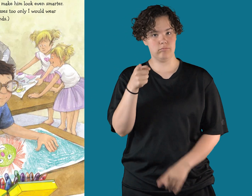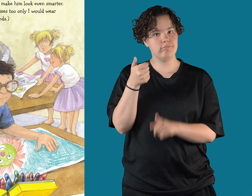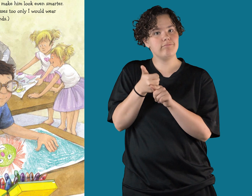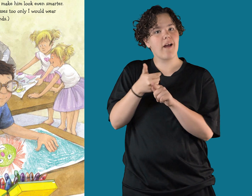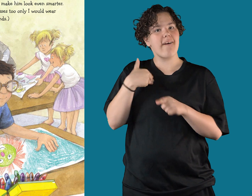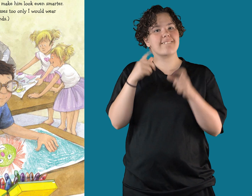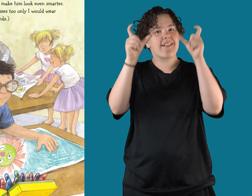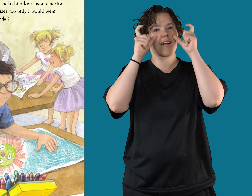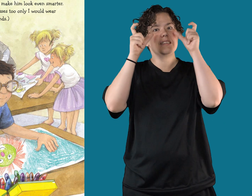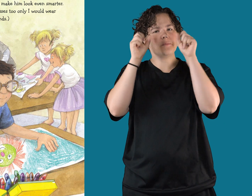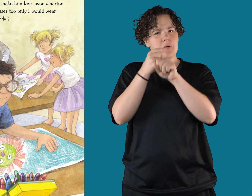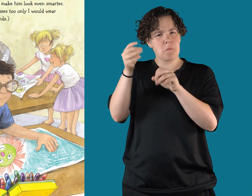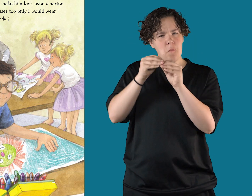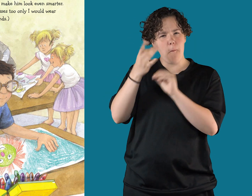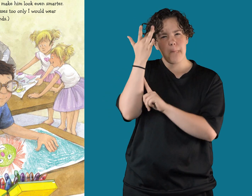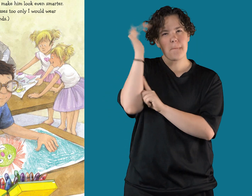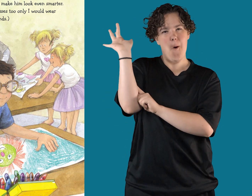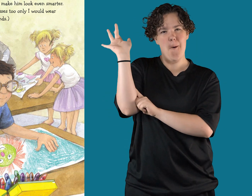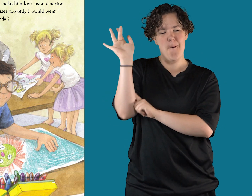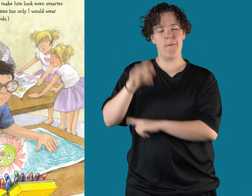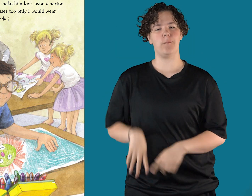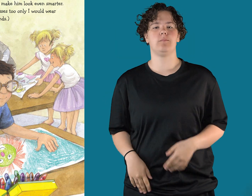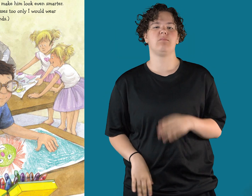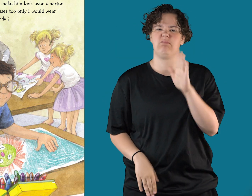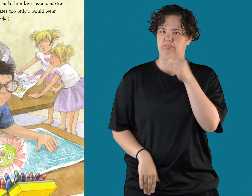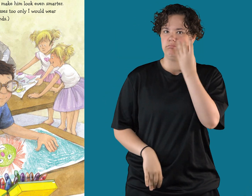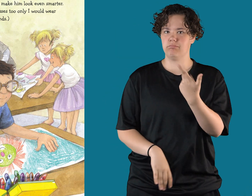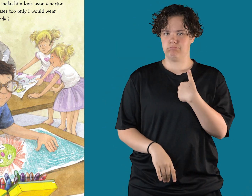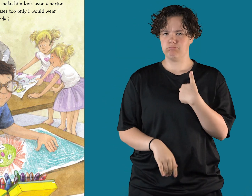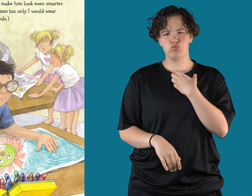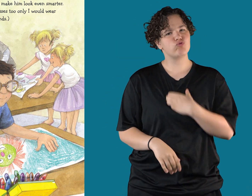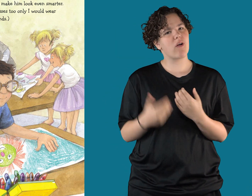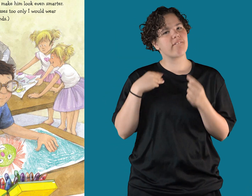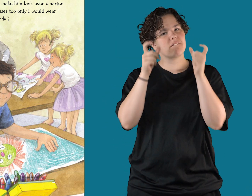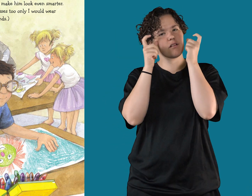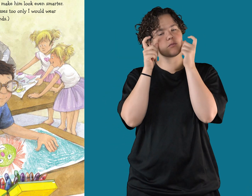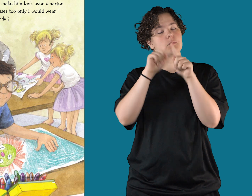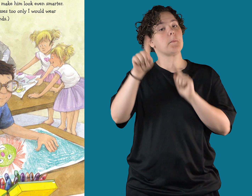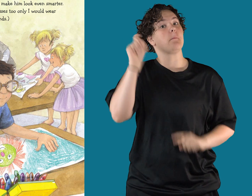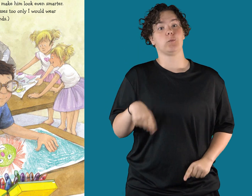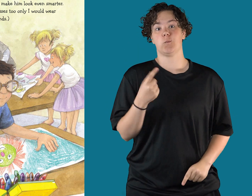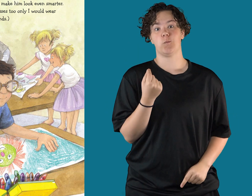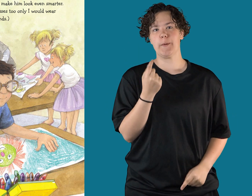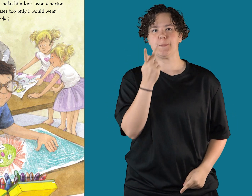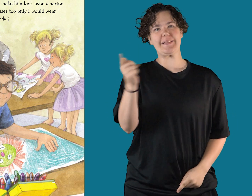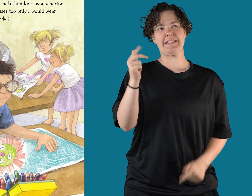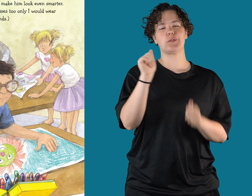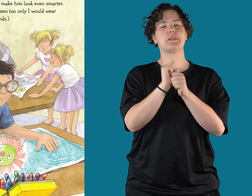smarter. I wish that I could wear glasses too, only I would wear bright pink ones with diamonds.